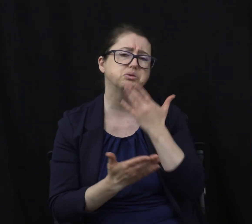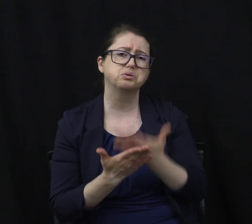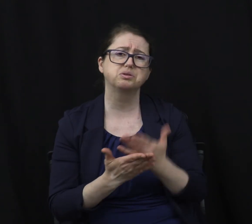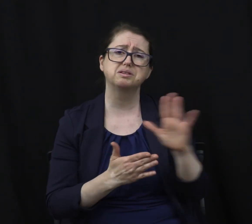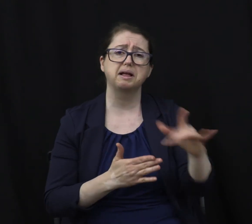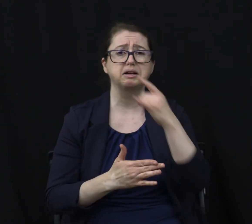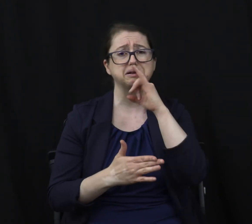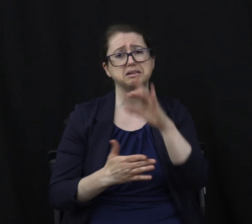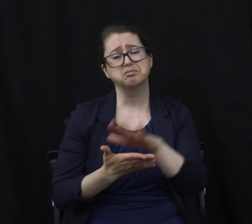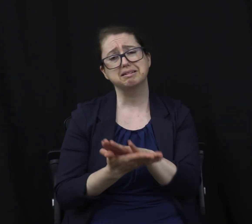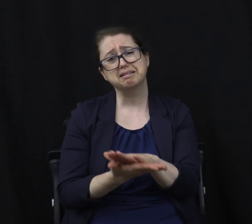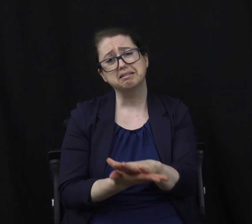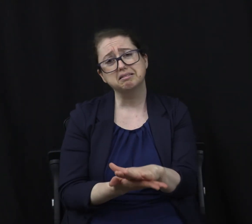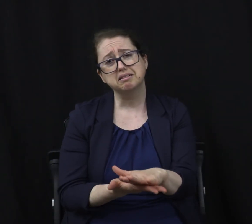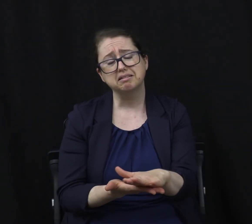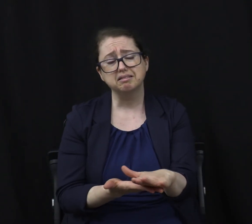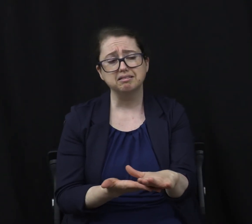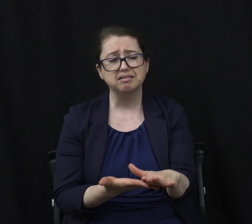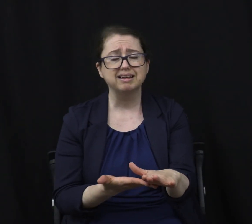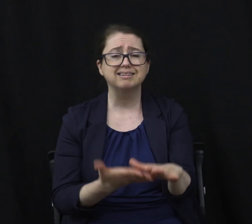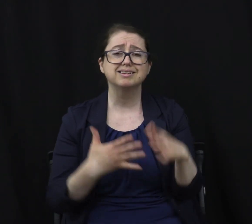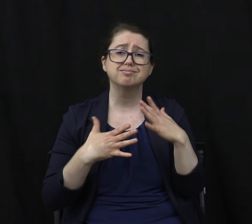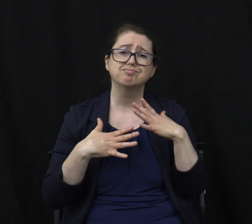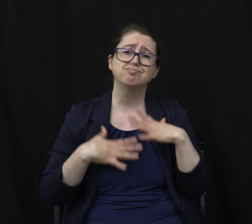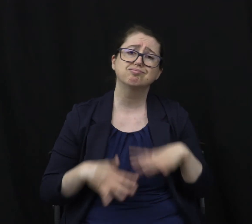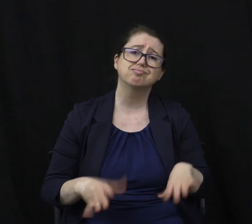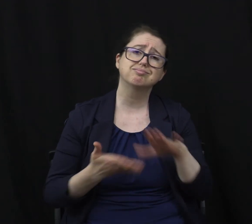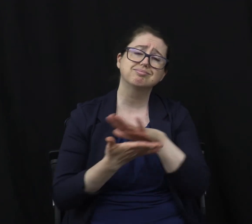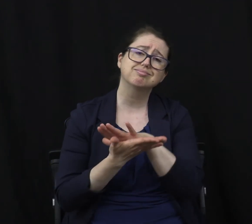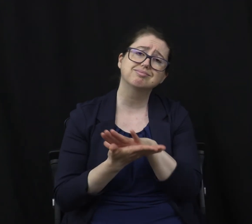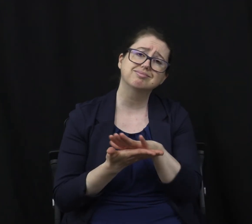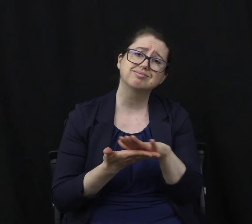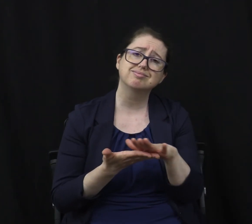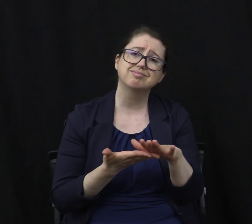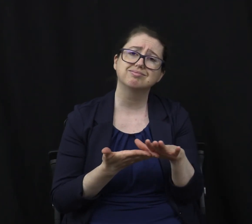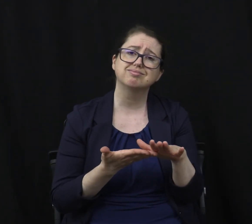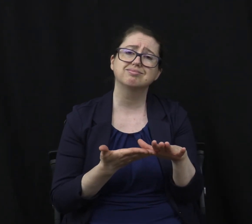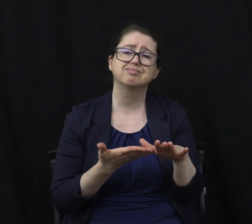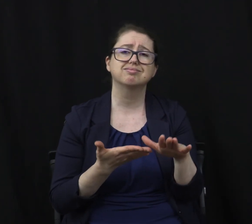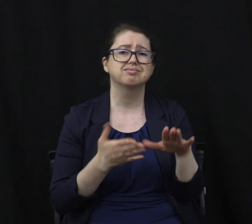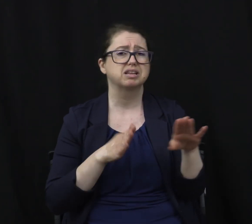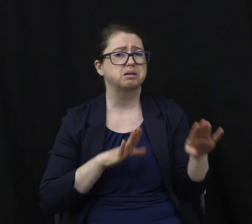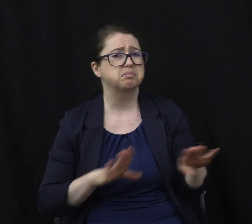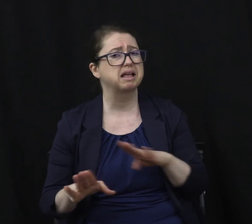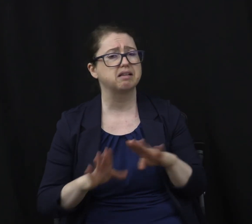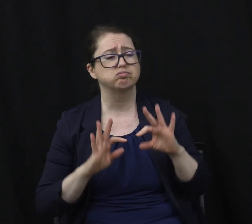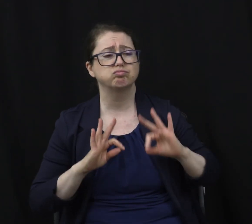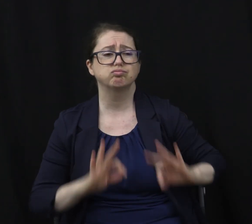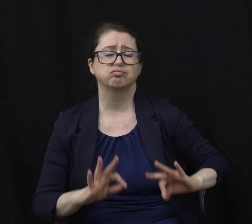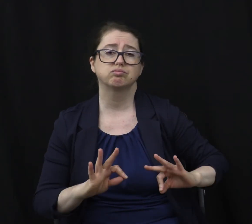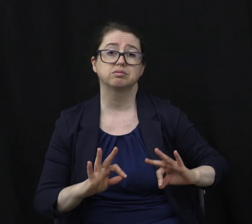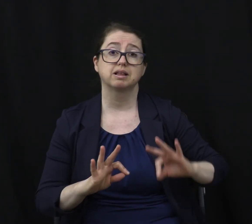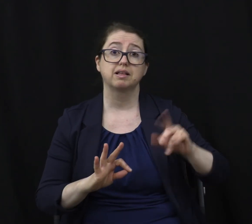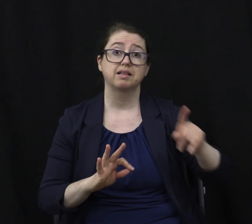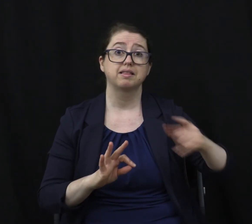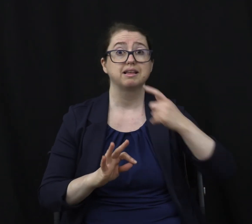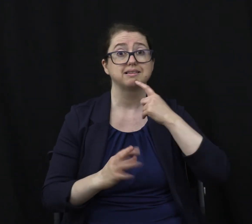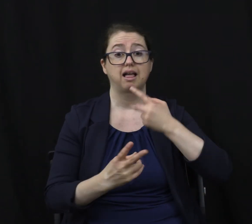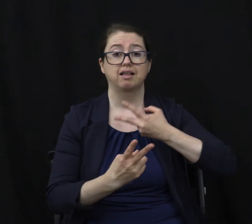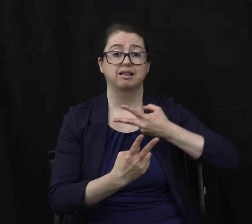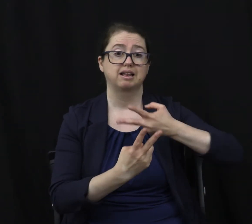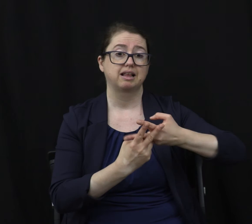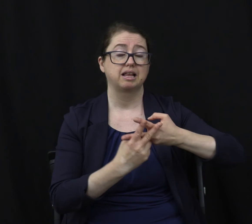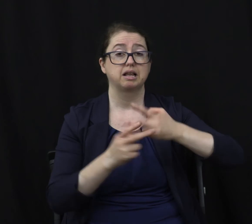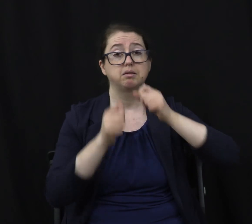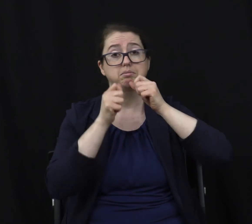they're nicely dressed and they're so well behaved. And of course, they finish their post with #blessed. In the meantime,